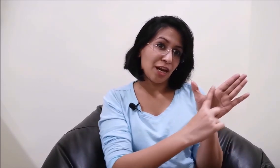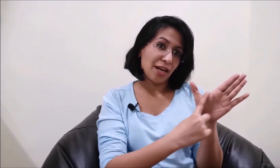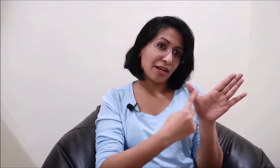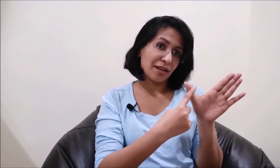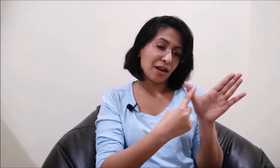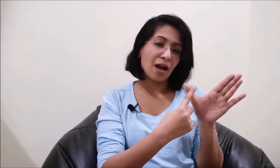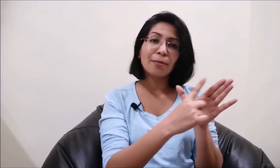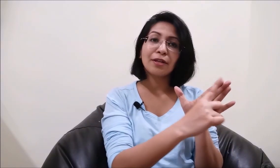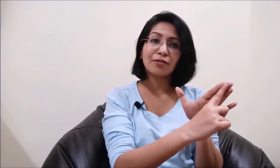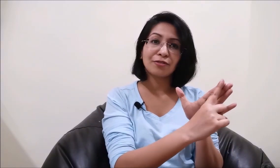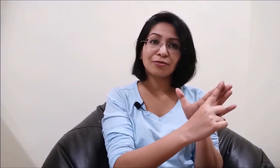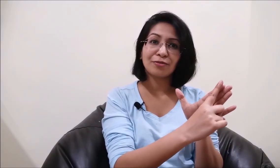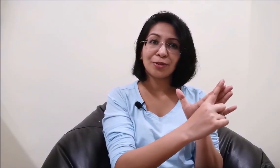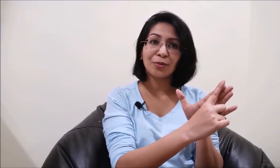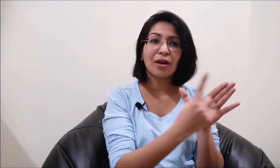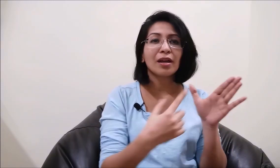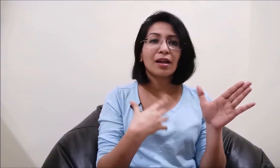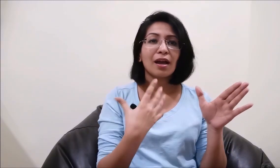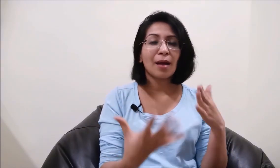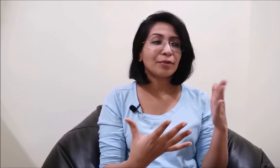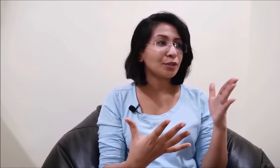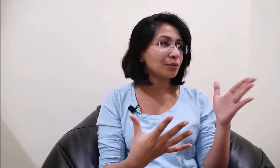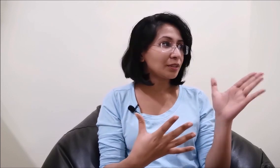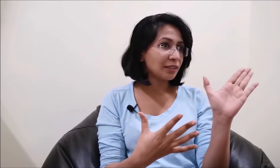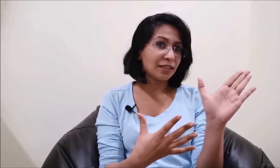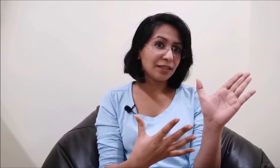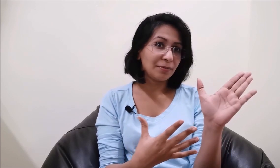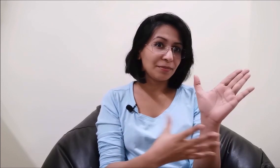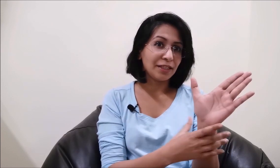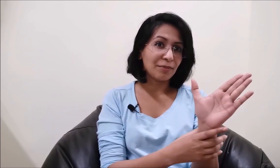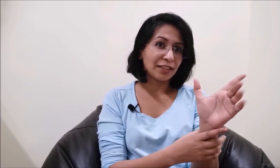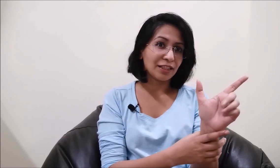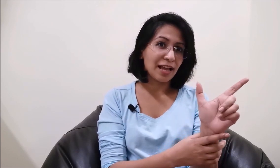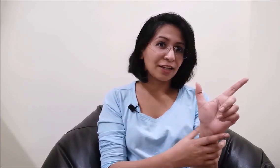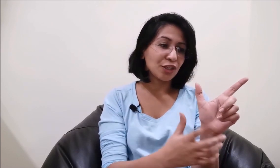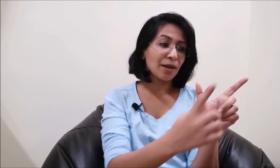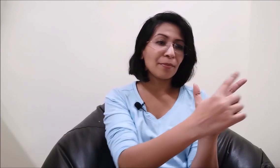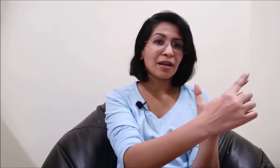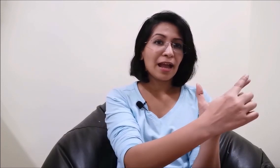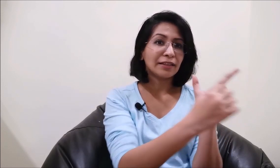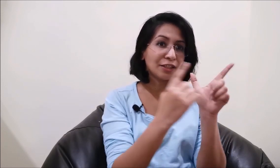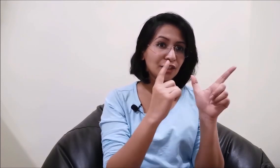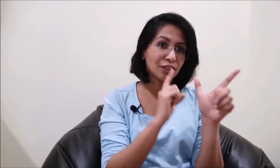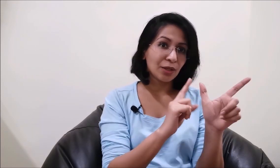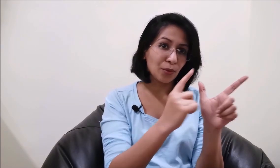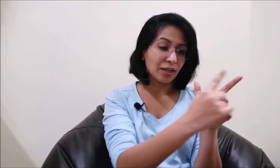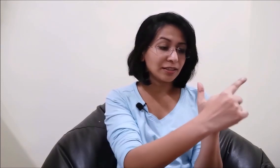J. How many of you happen to see me make this hand shape and then just stick with this and